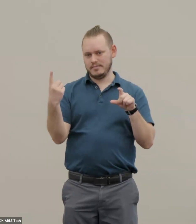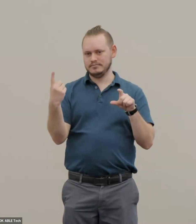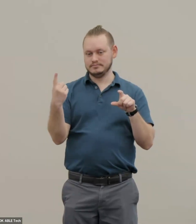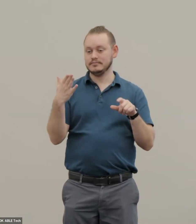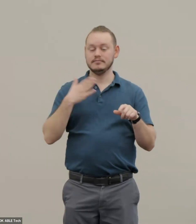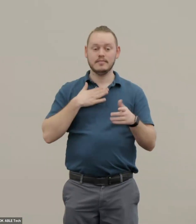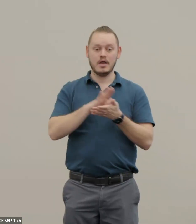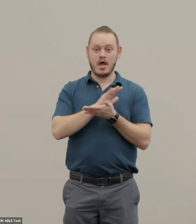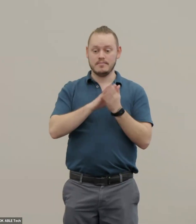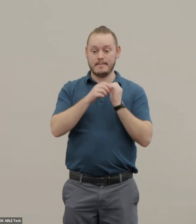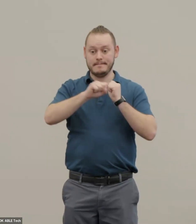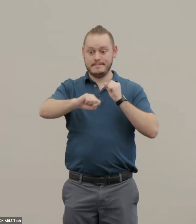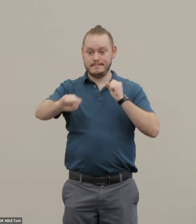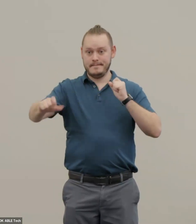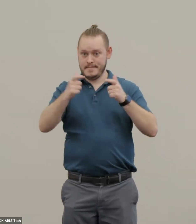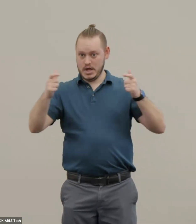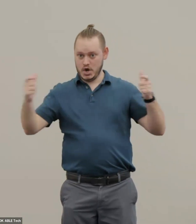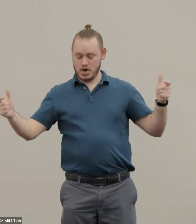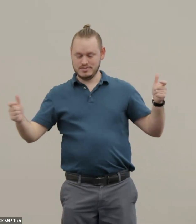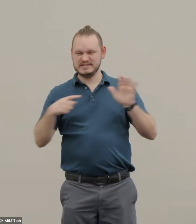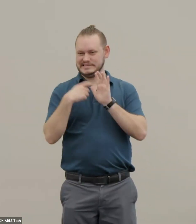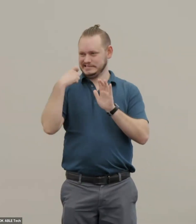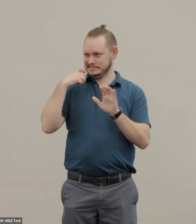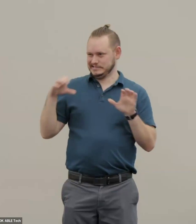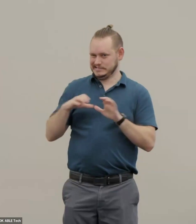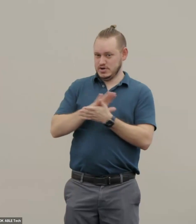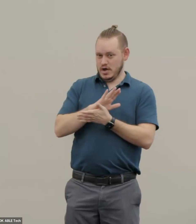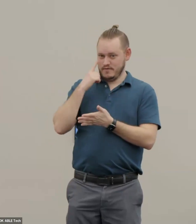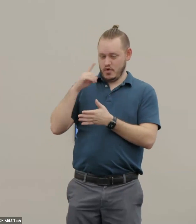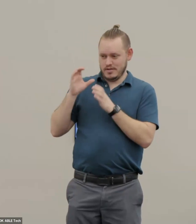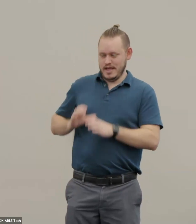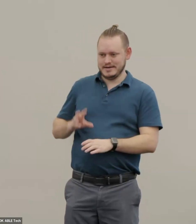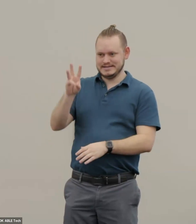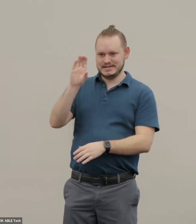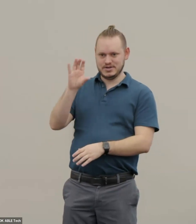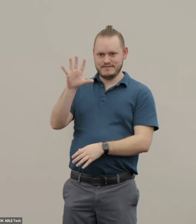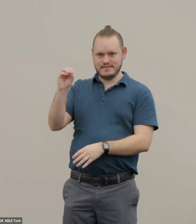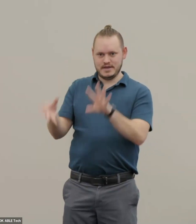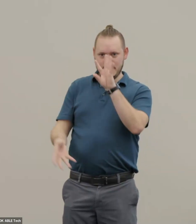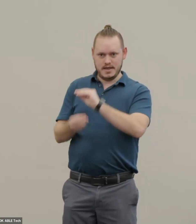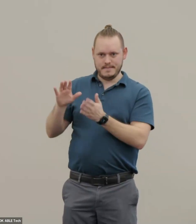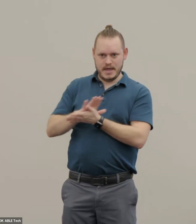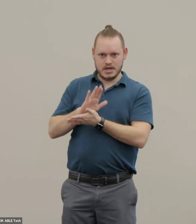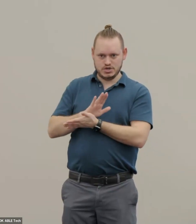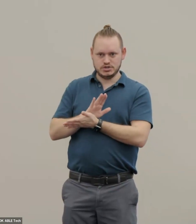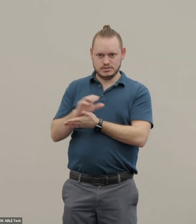my document gets bigger, and I'll give you an example, I literally just did a document for a client that was 650 pages.